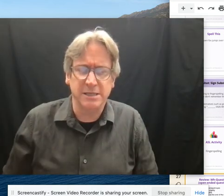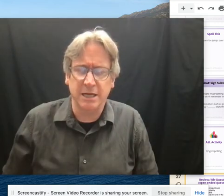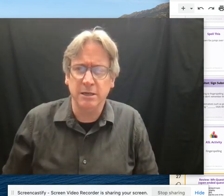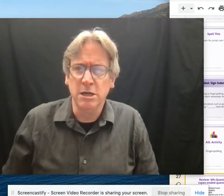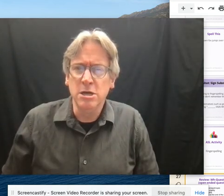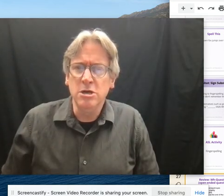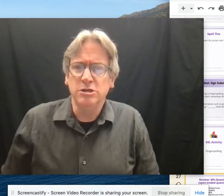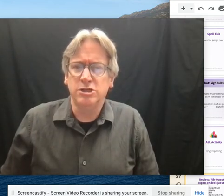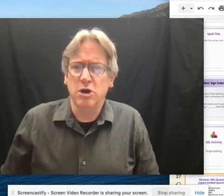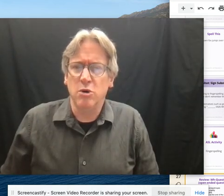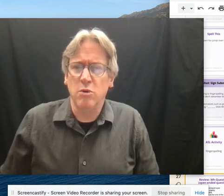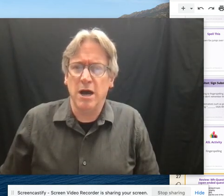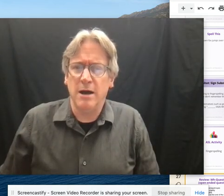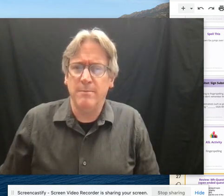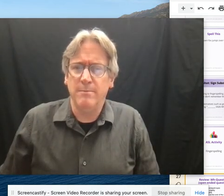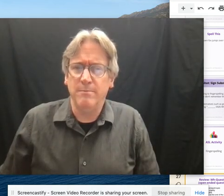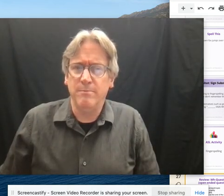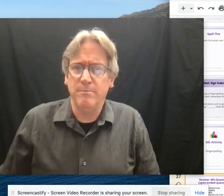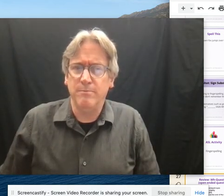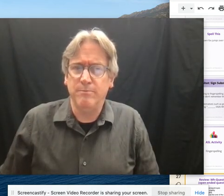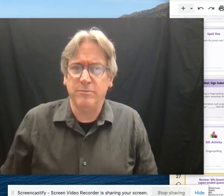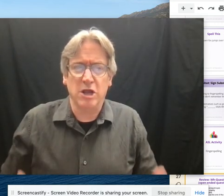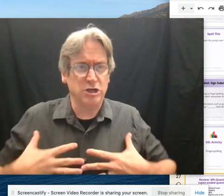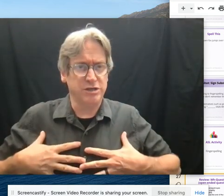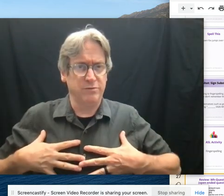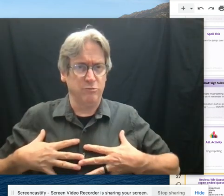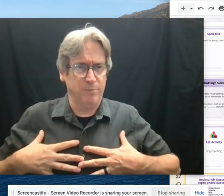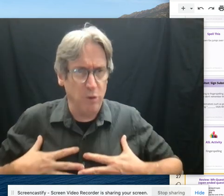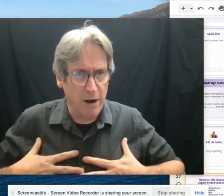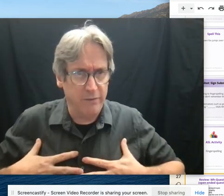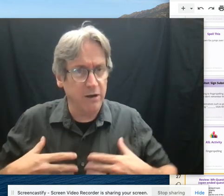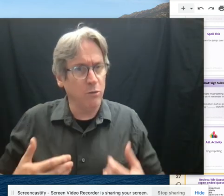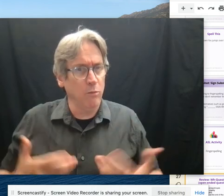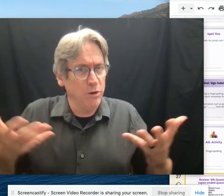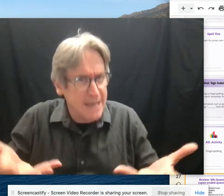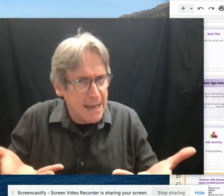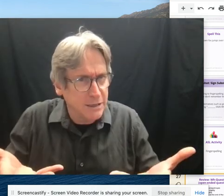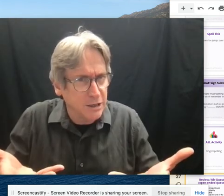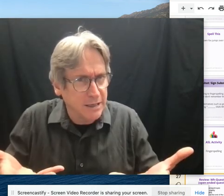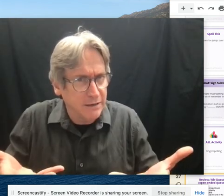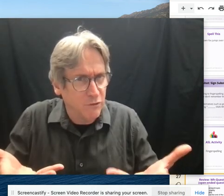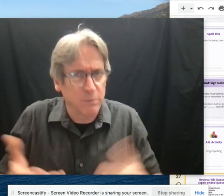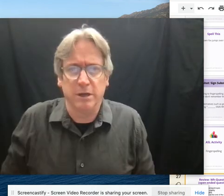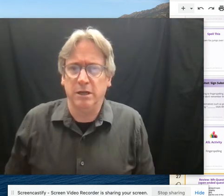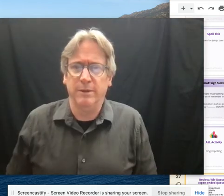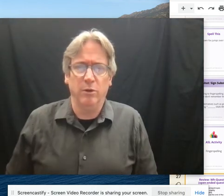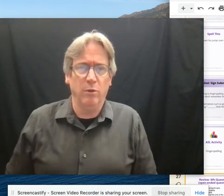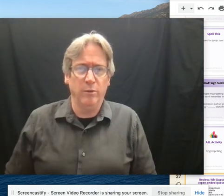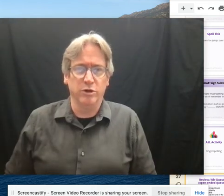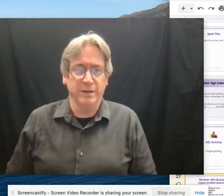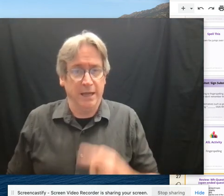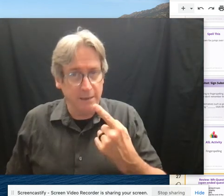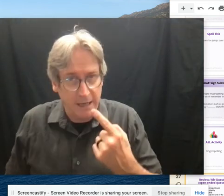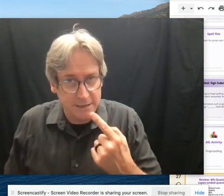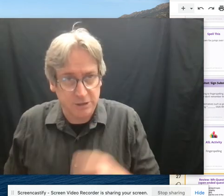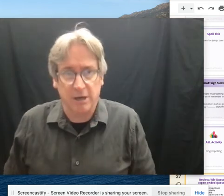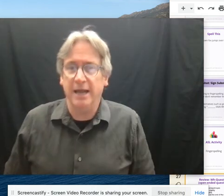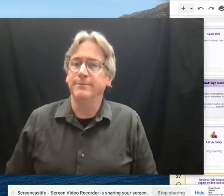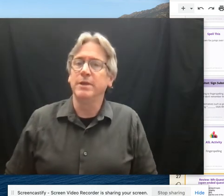the sign. So just be aware that we tend to lean forward a little bit when we're doing